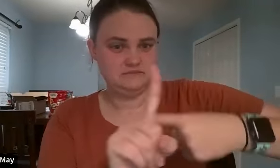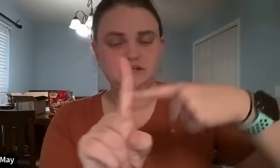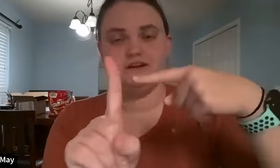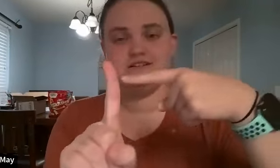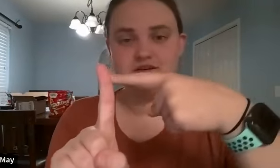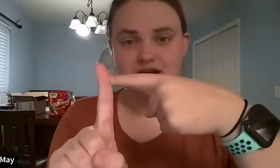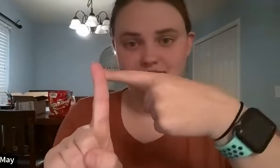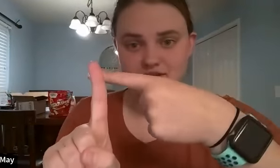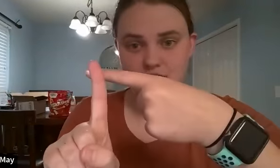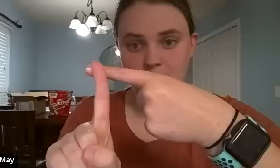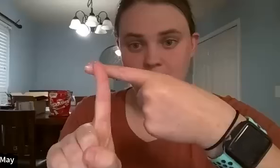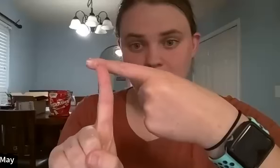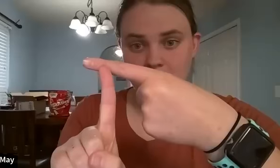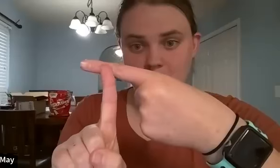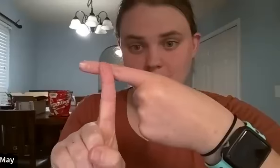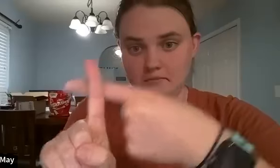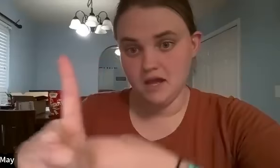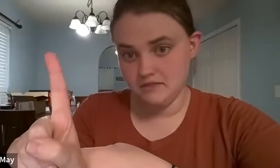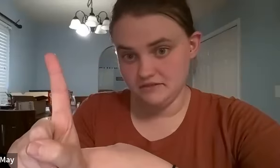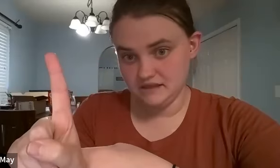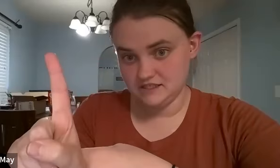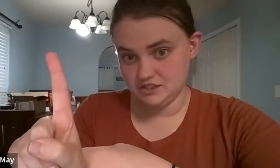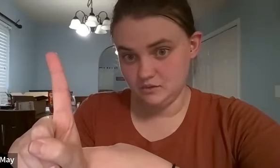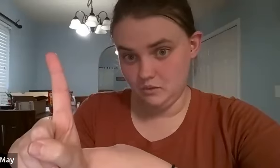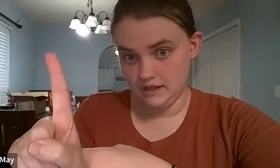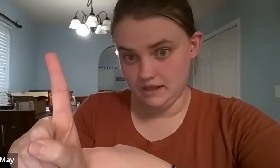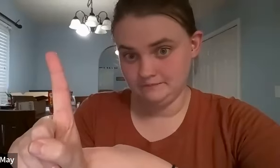So here, I'll slow down. So month is just the one.